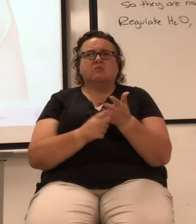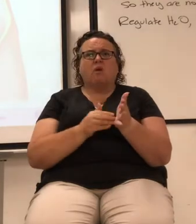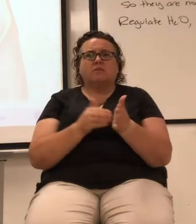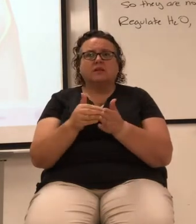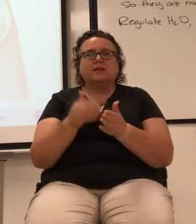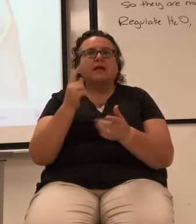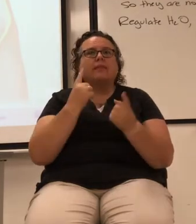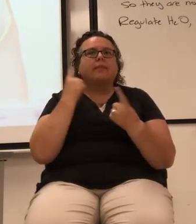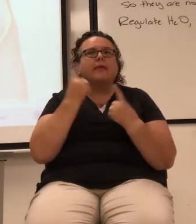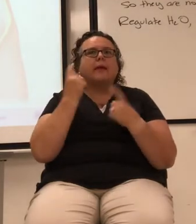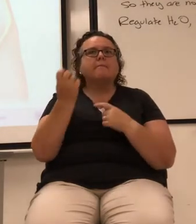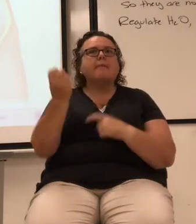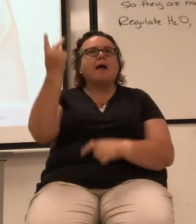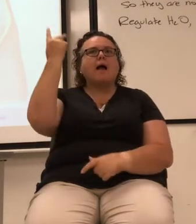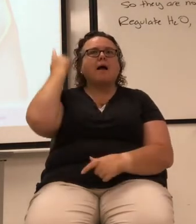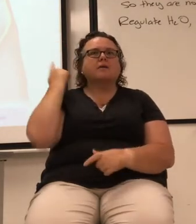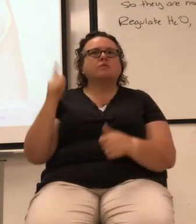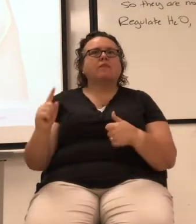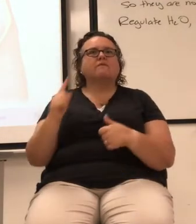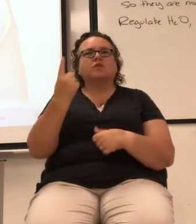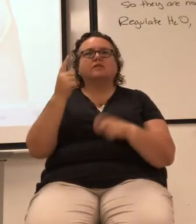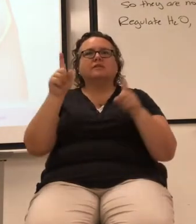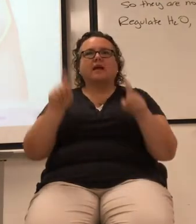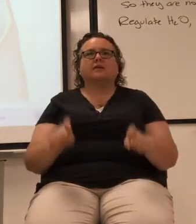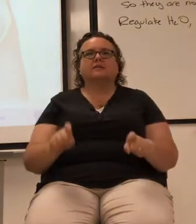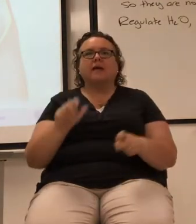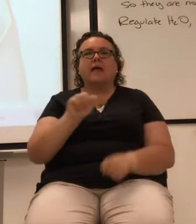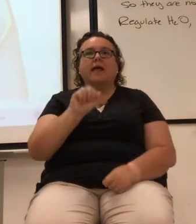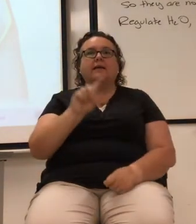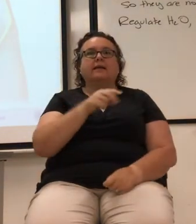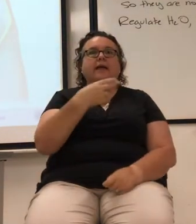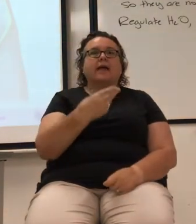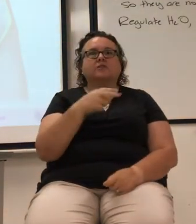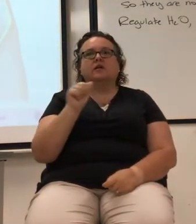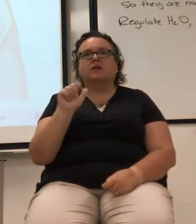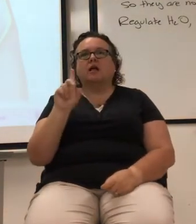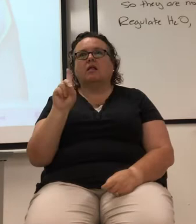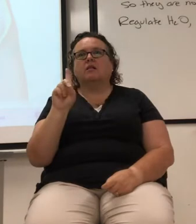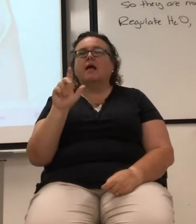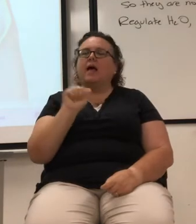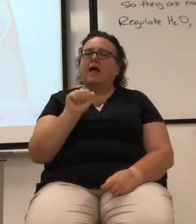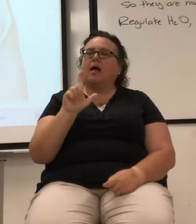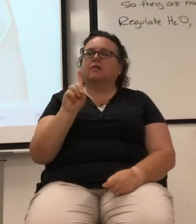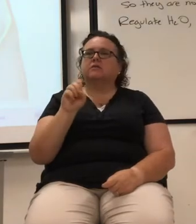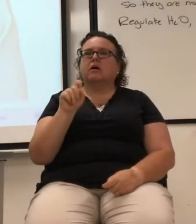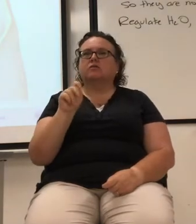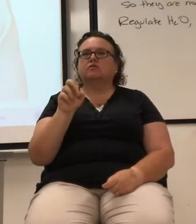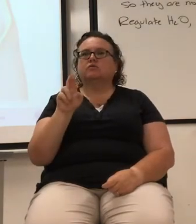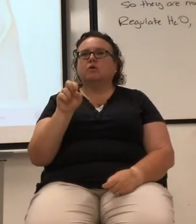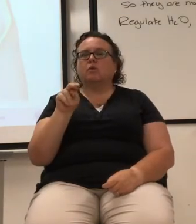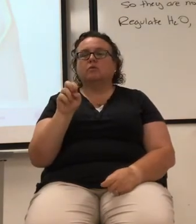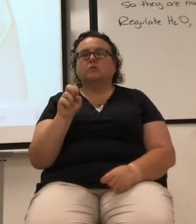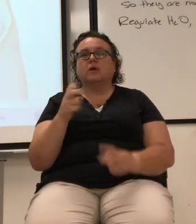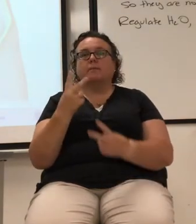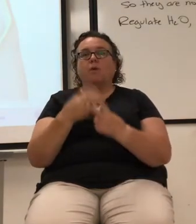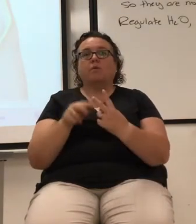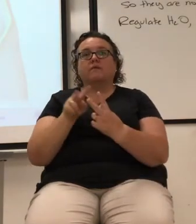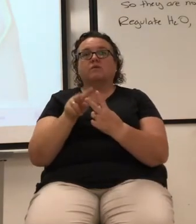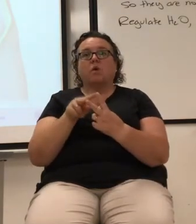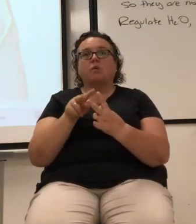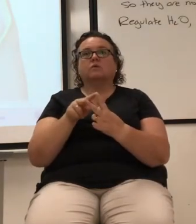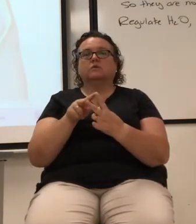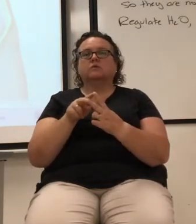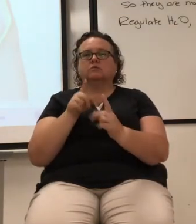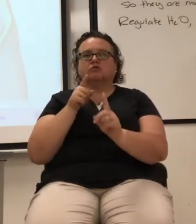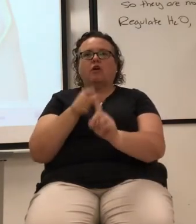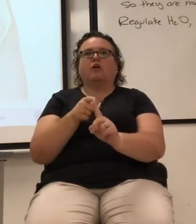first test, and we talked about ADH and aldosterone. Both of those targeted the kidney, so you're going to want to review those.